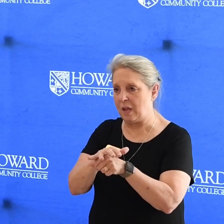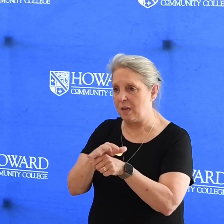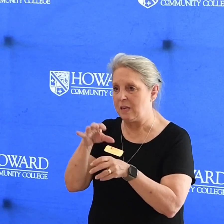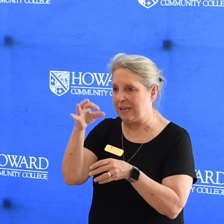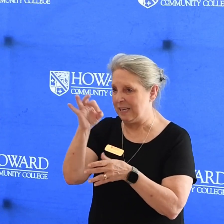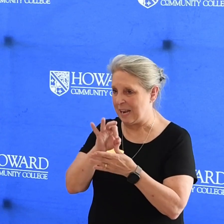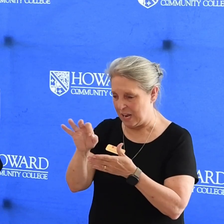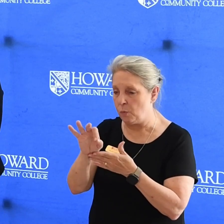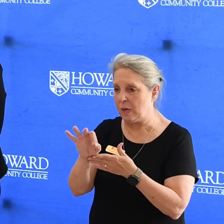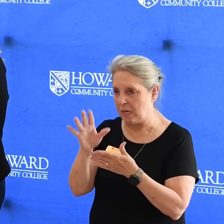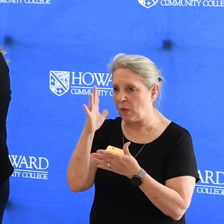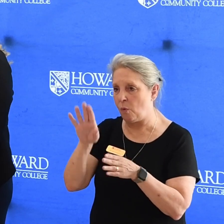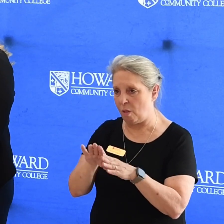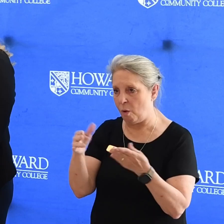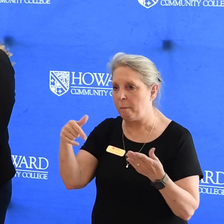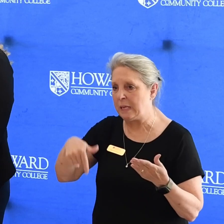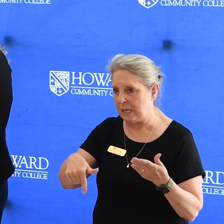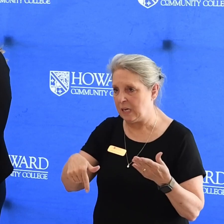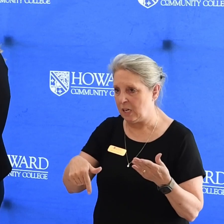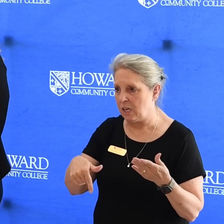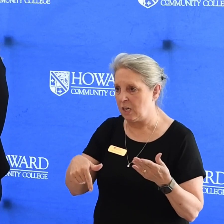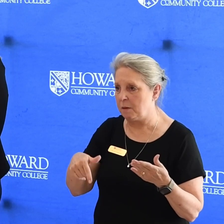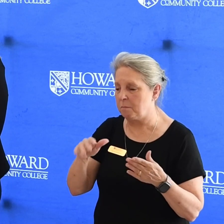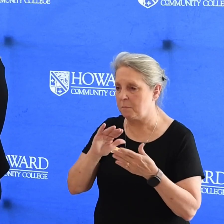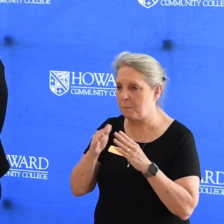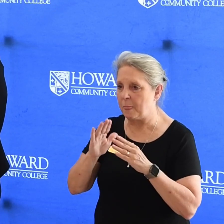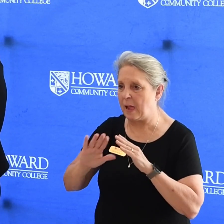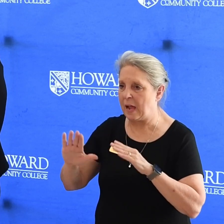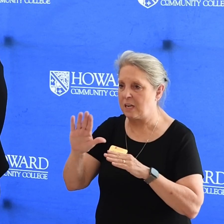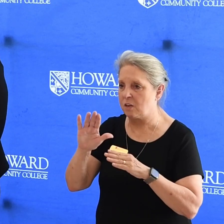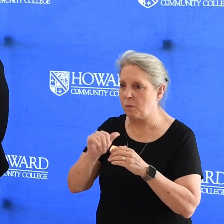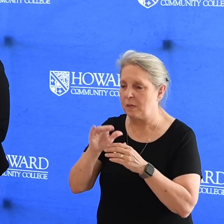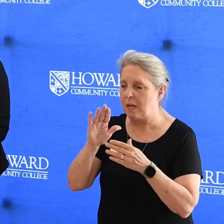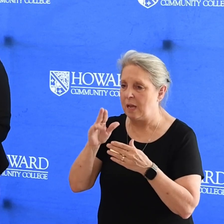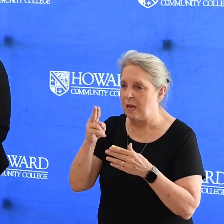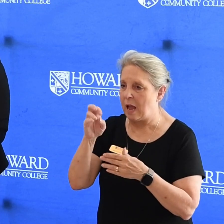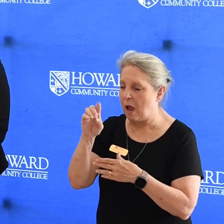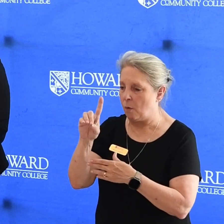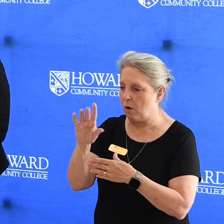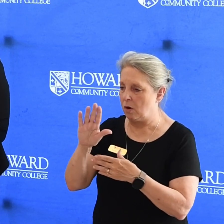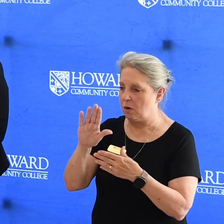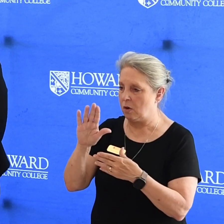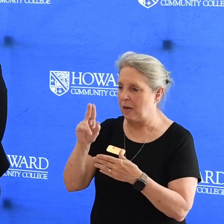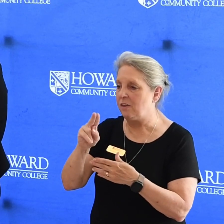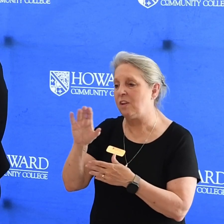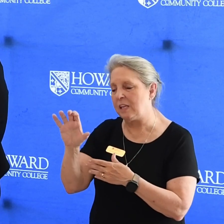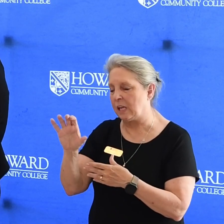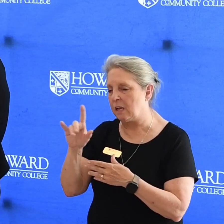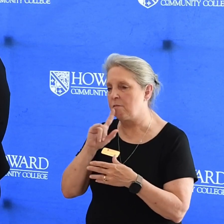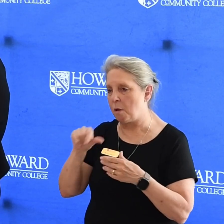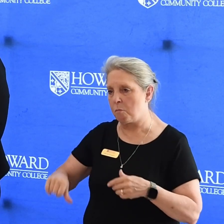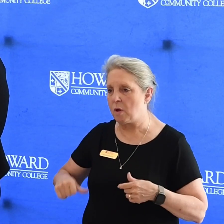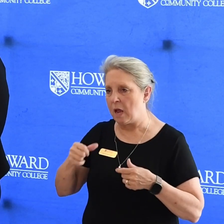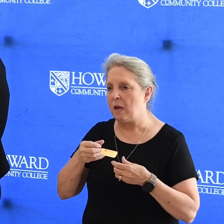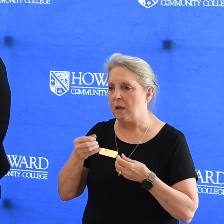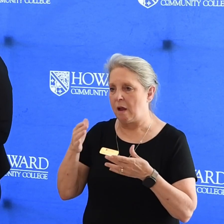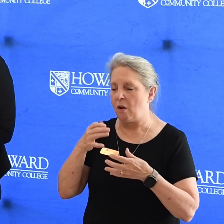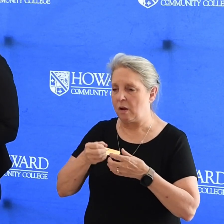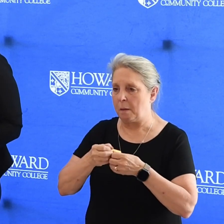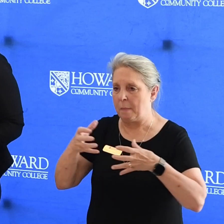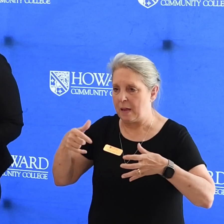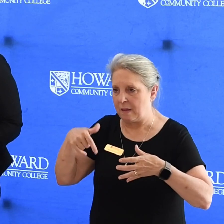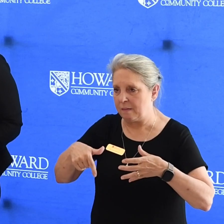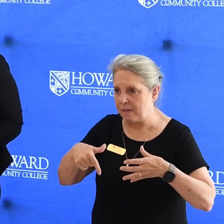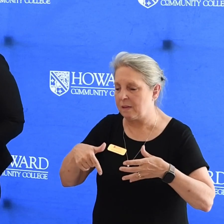9 weeks. Community Action, in partnership with Howard Community College, is excited and proud to expand our capacity to